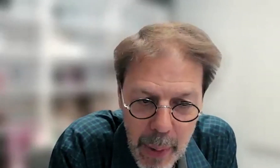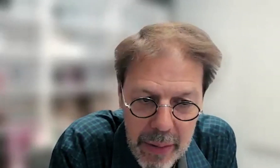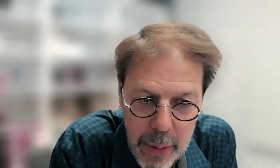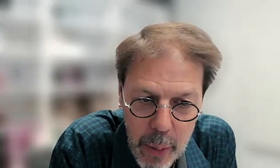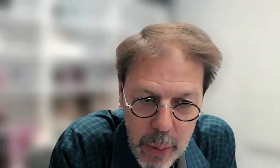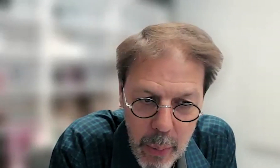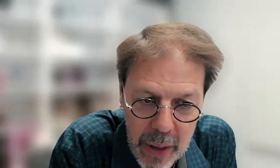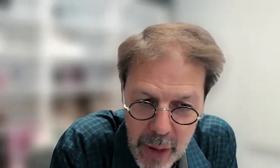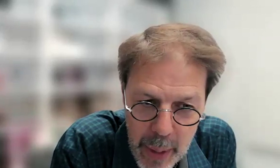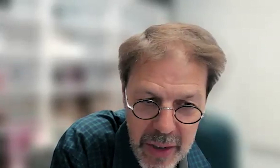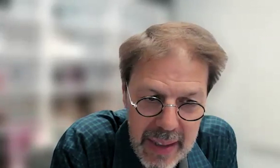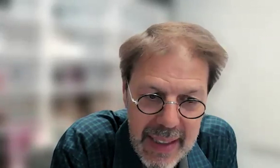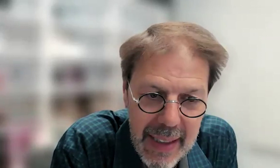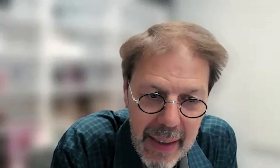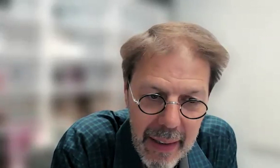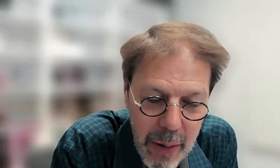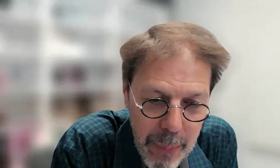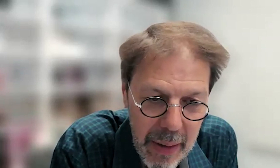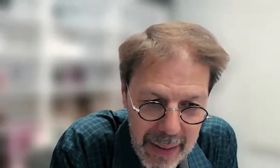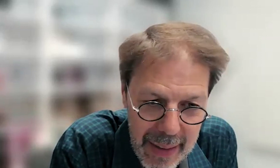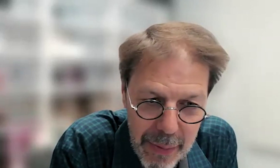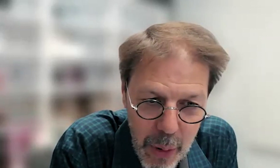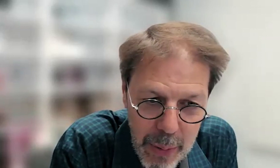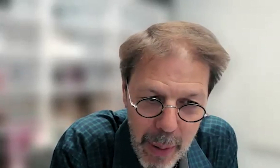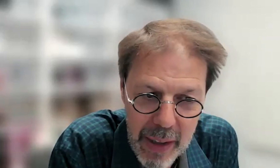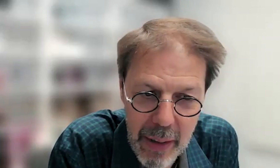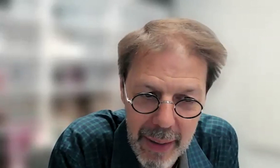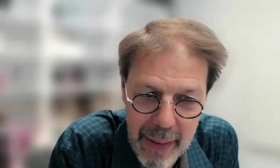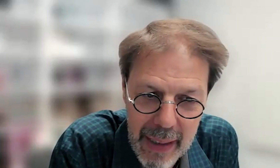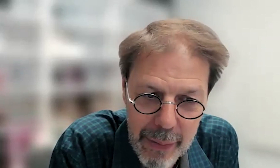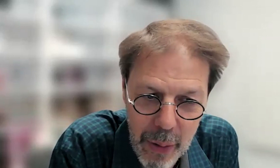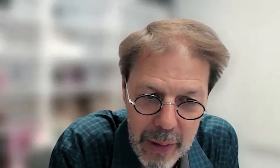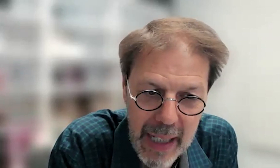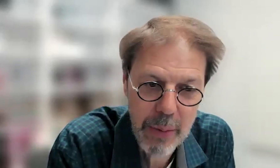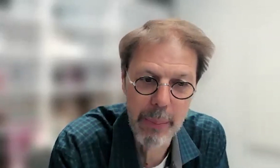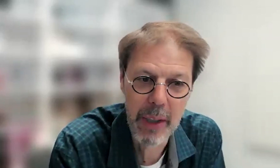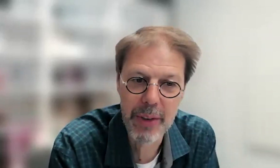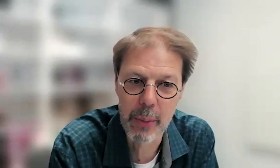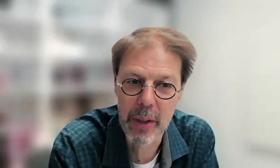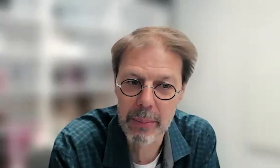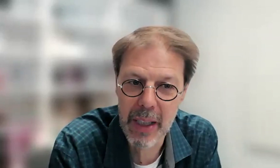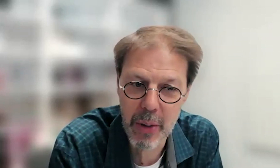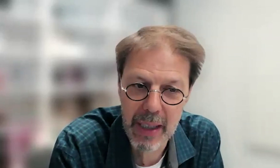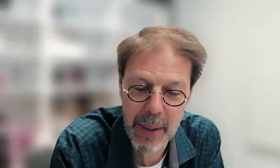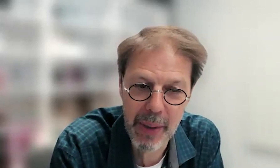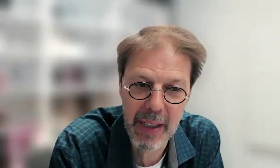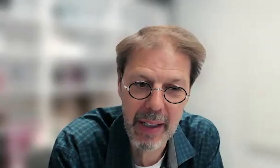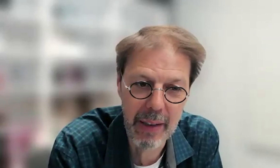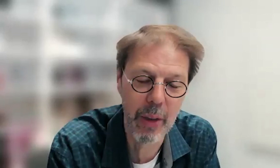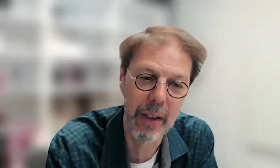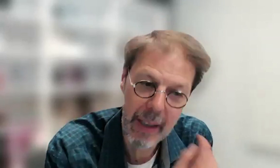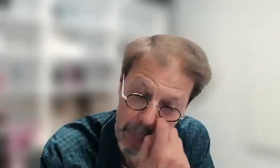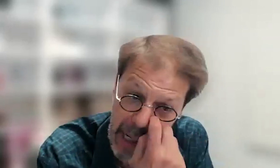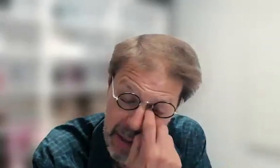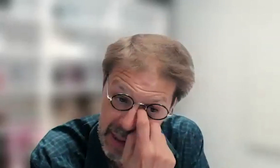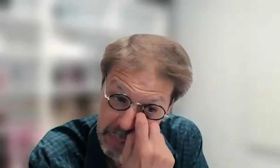want to respond to one of the questions. Thanks for responding kind of online as well, but I also want to make sure that people can